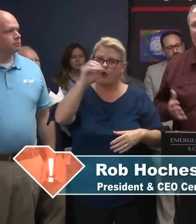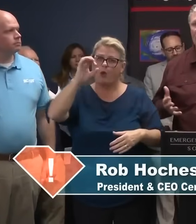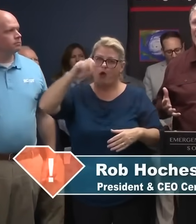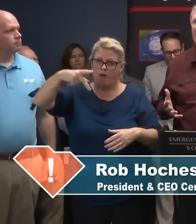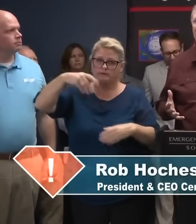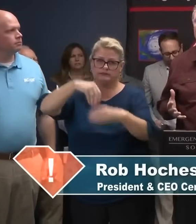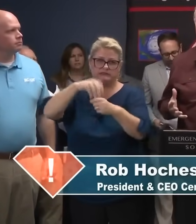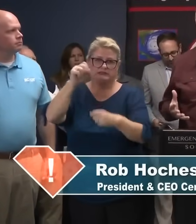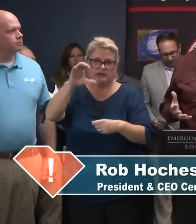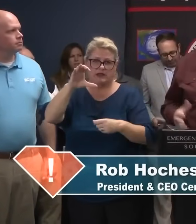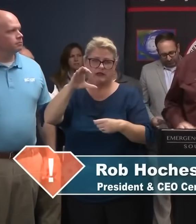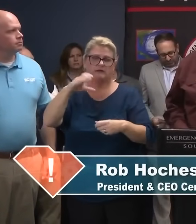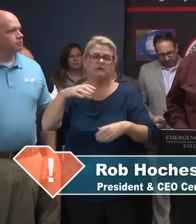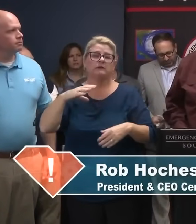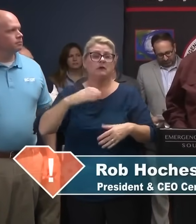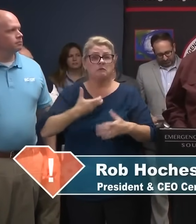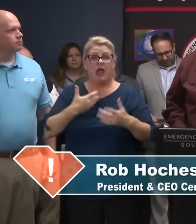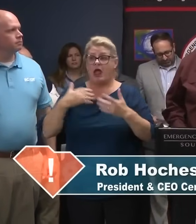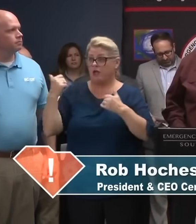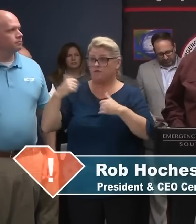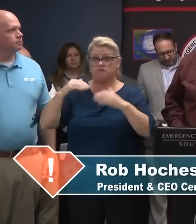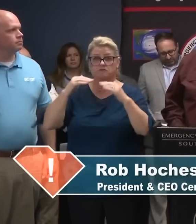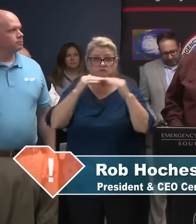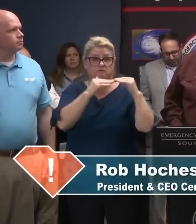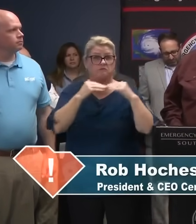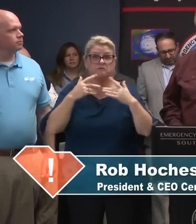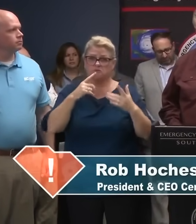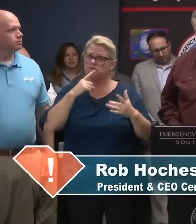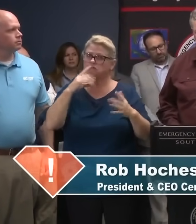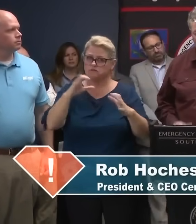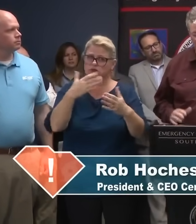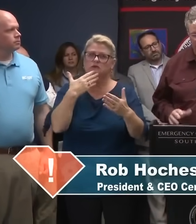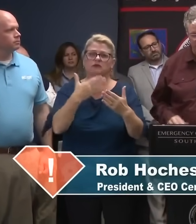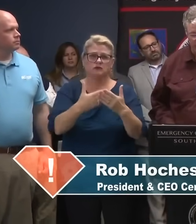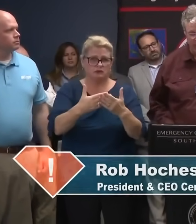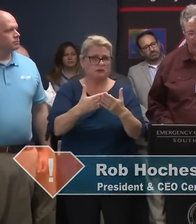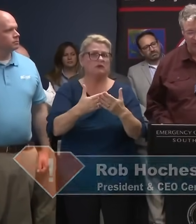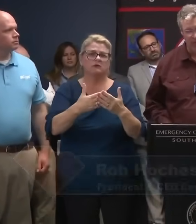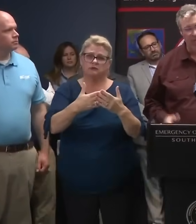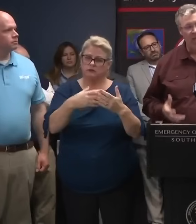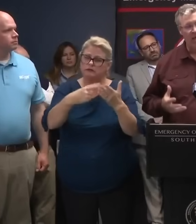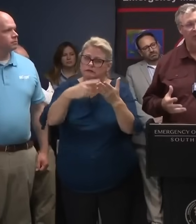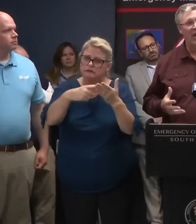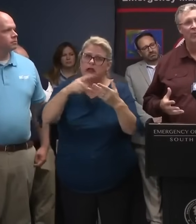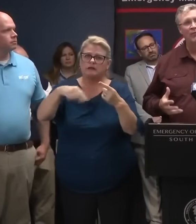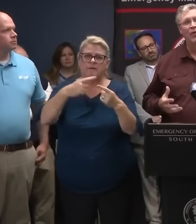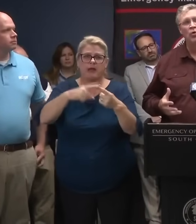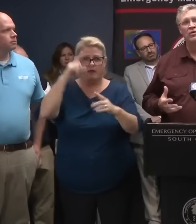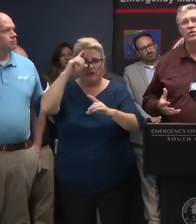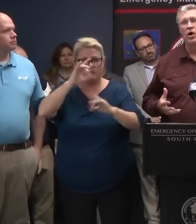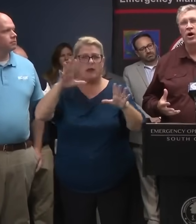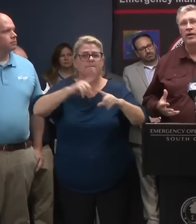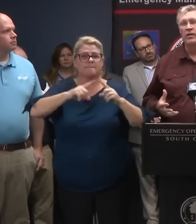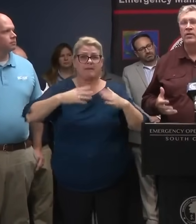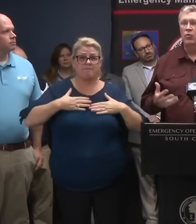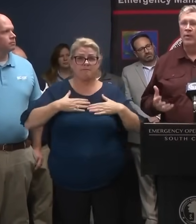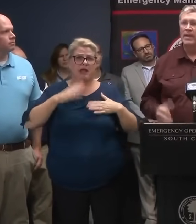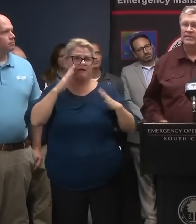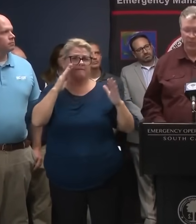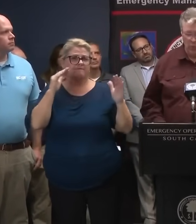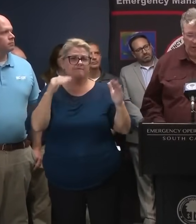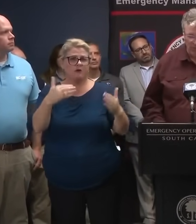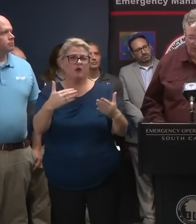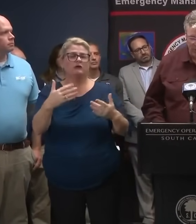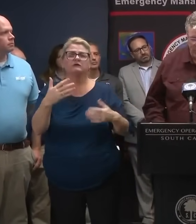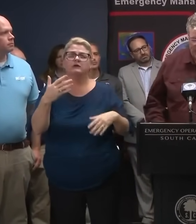Carolina. My colleagues have done a good job talking about Helene and the devastation, the utter destruction. I thought I would focus on what